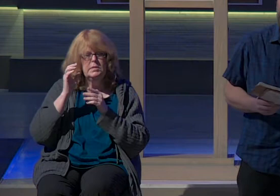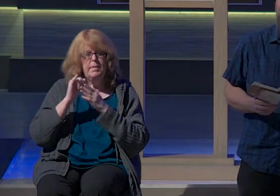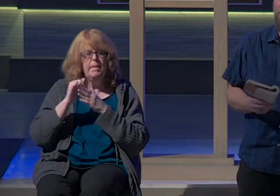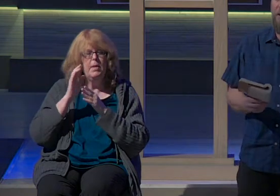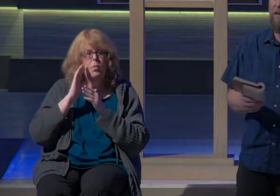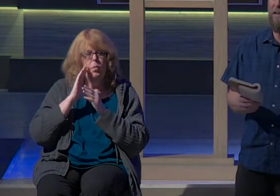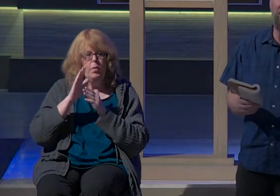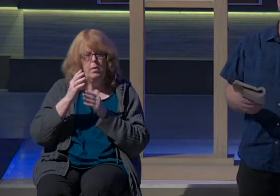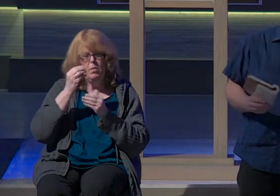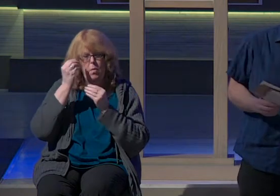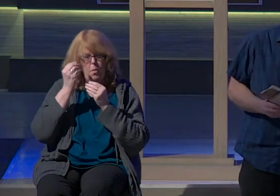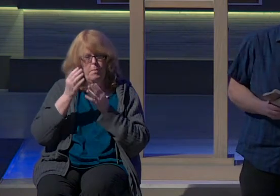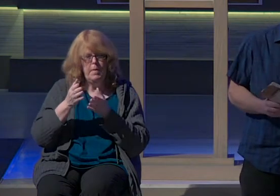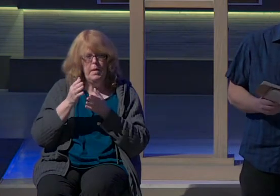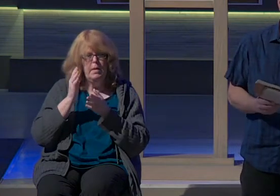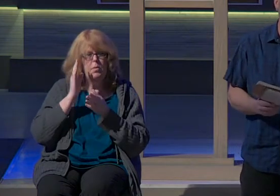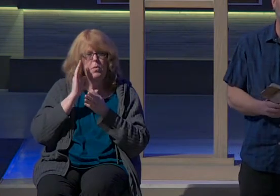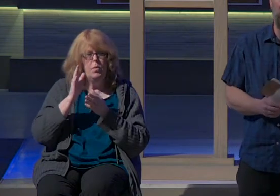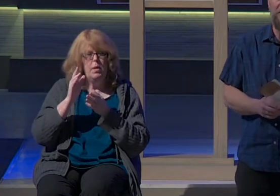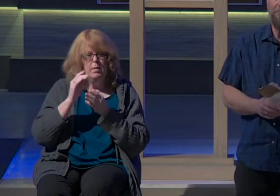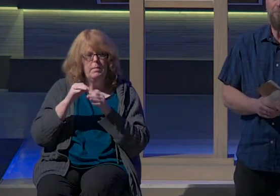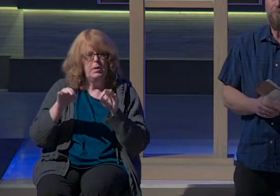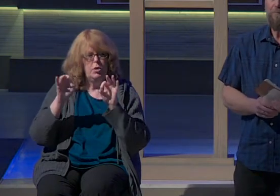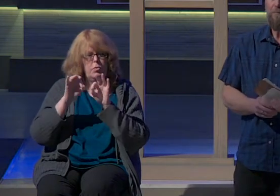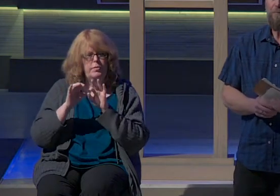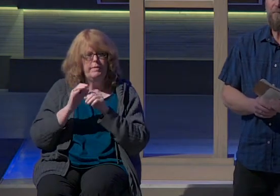be obedient, that will be useful.